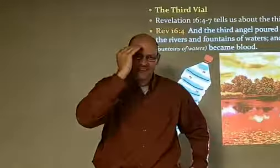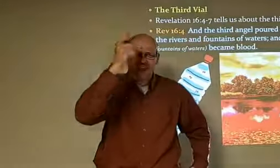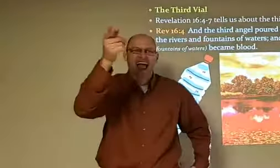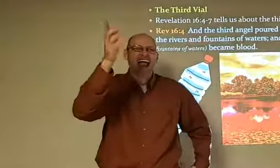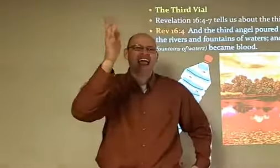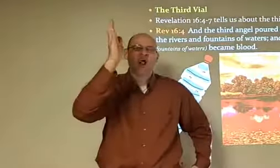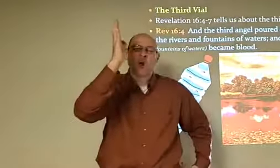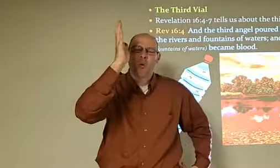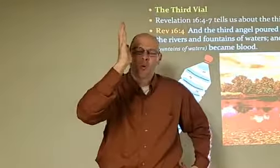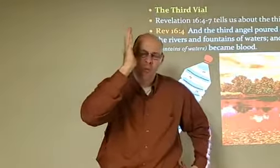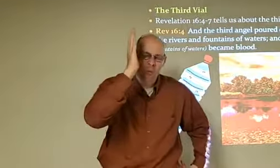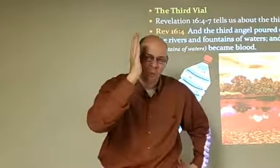outbeat God.